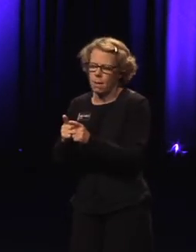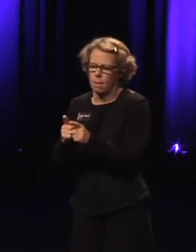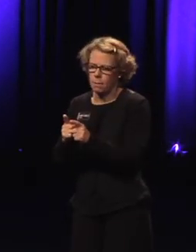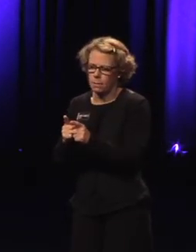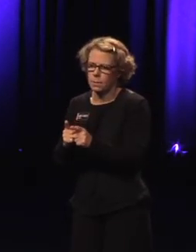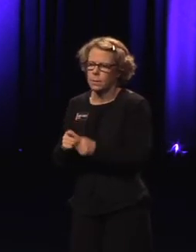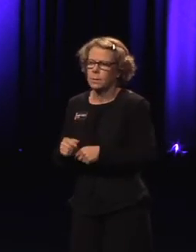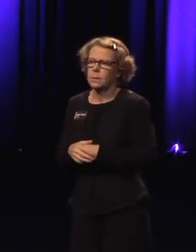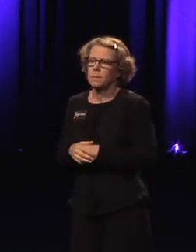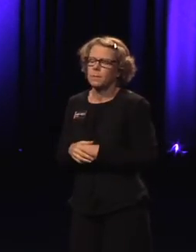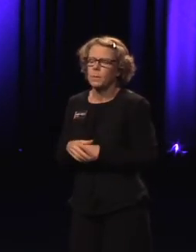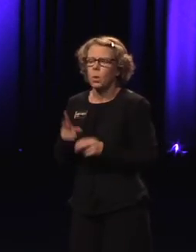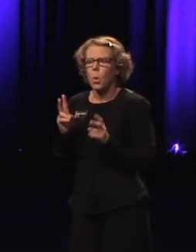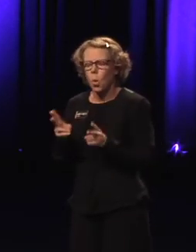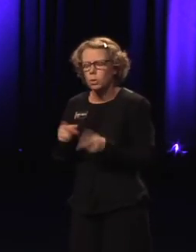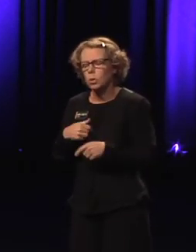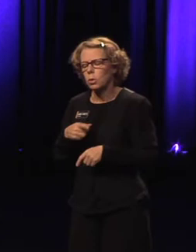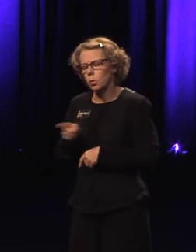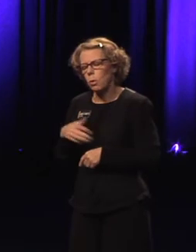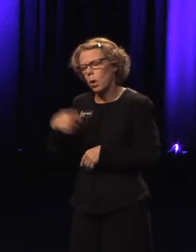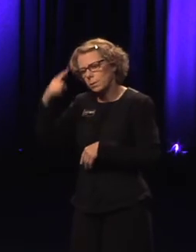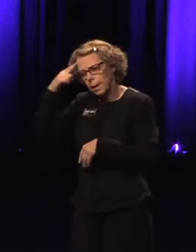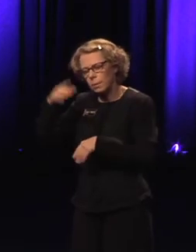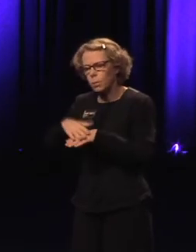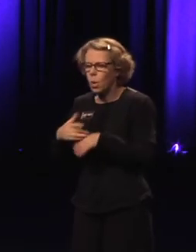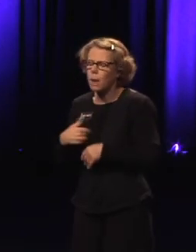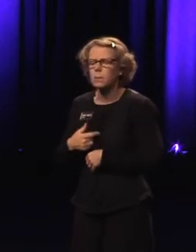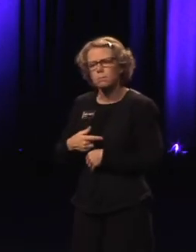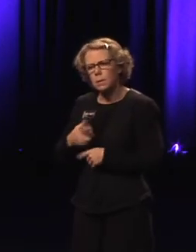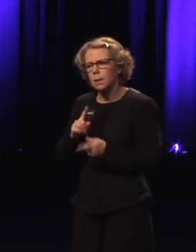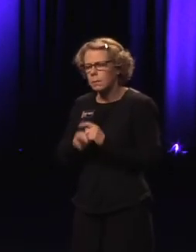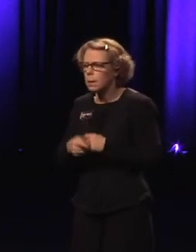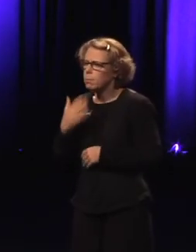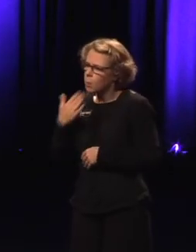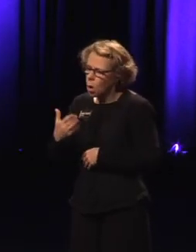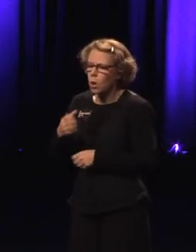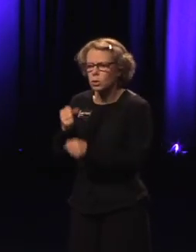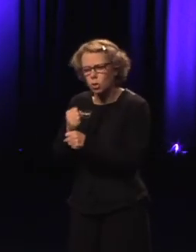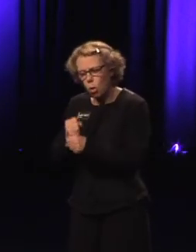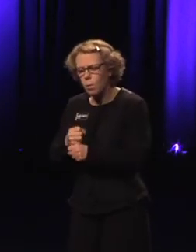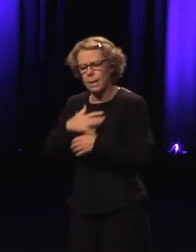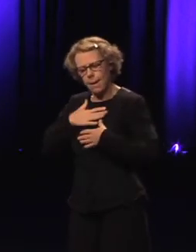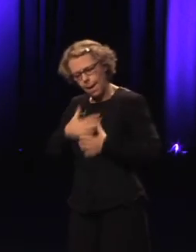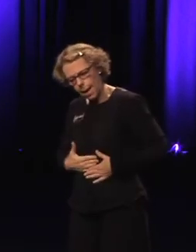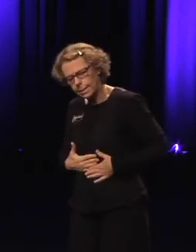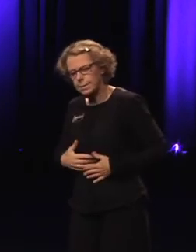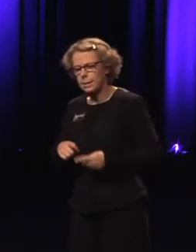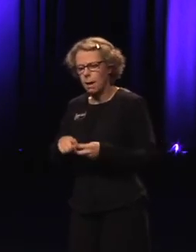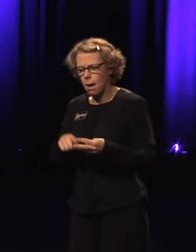embraces consideration of decent work, of healthcare, adequate